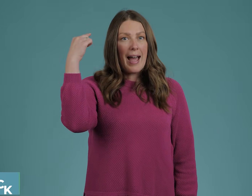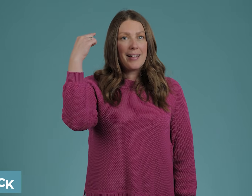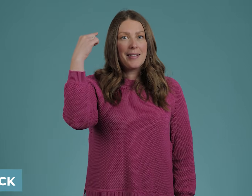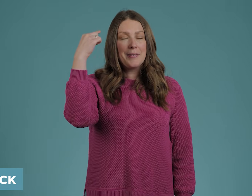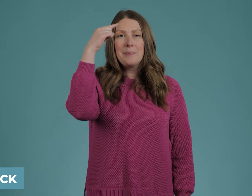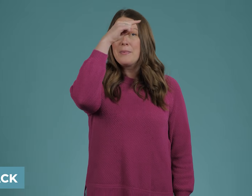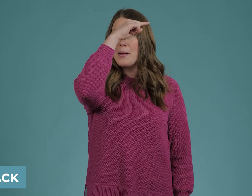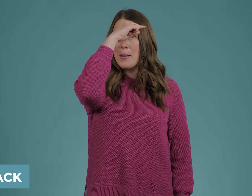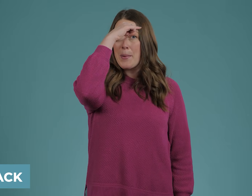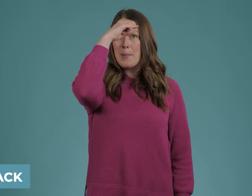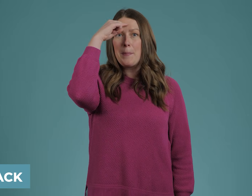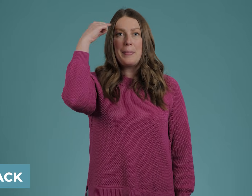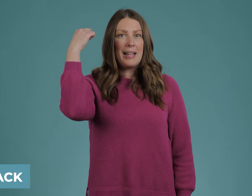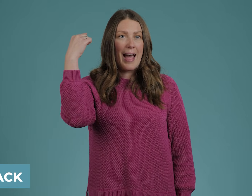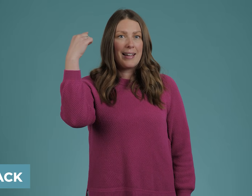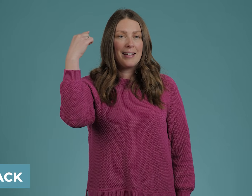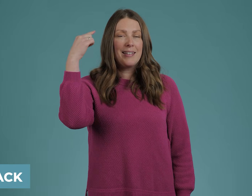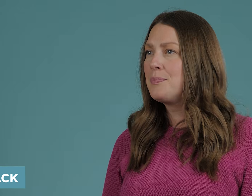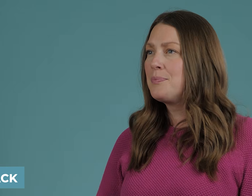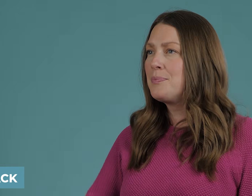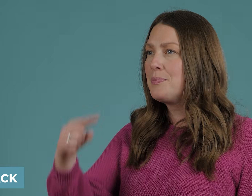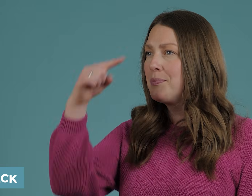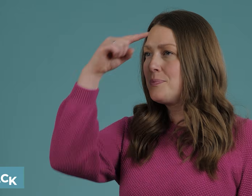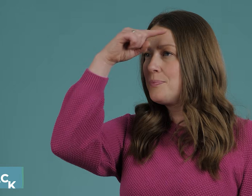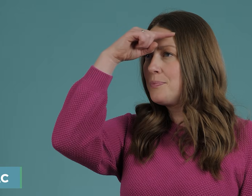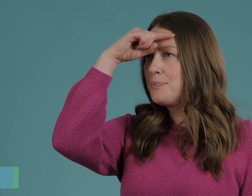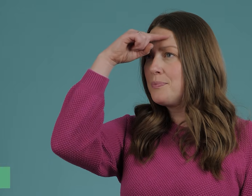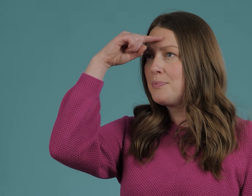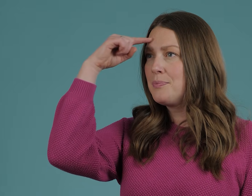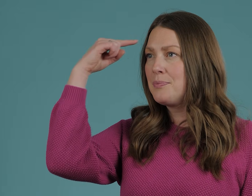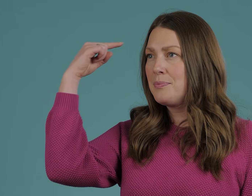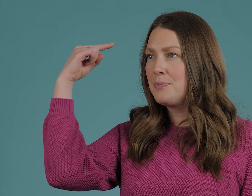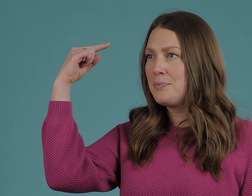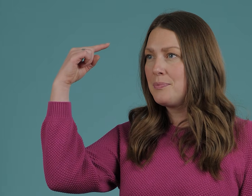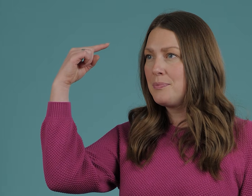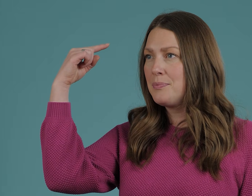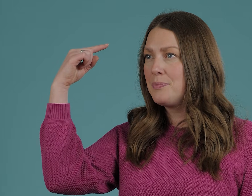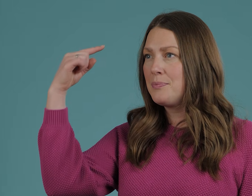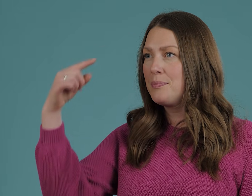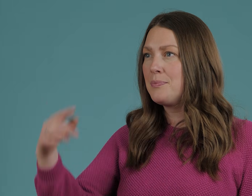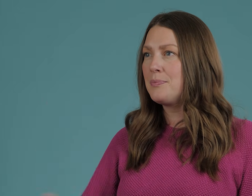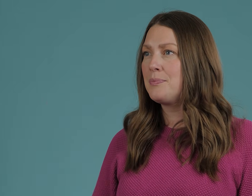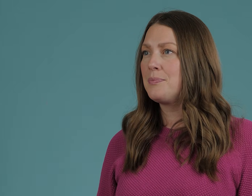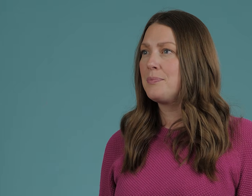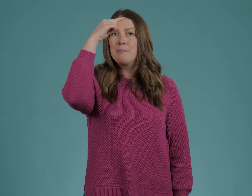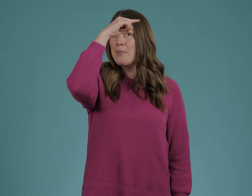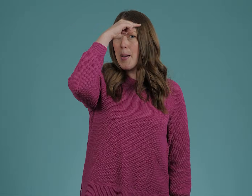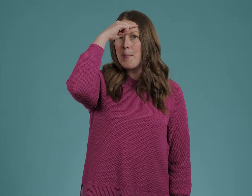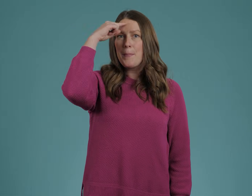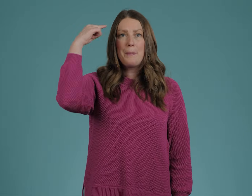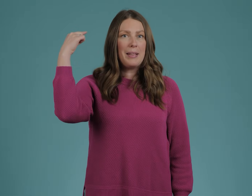Black, black. It's an index finger swiping across your forehead.